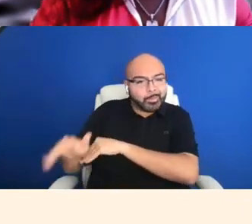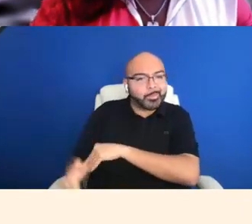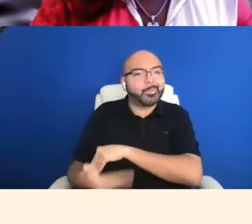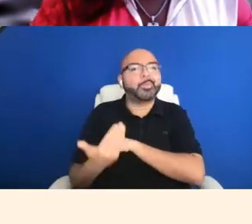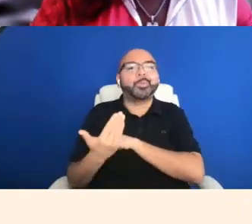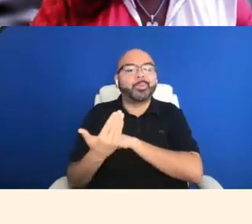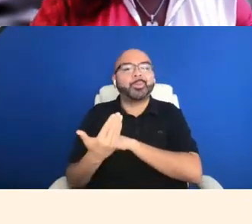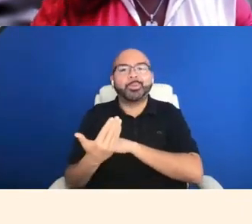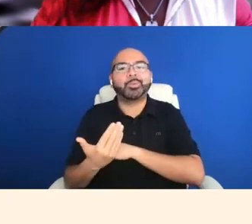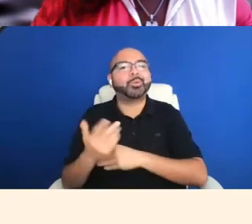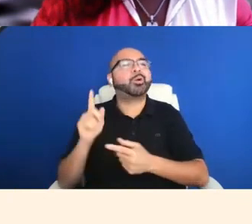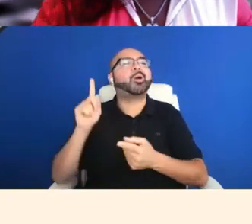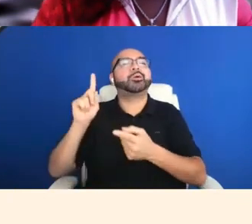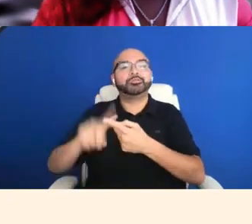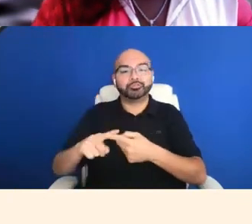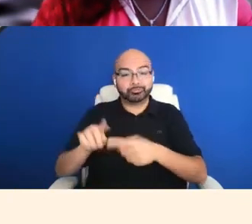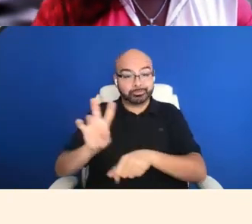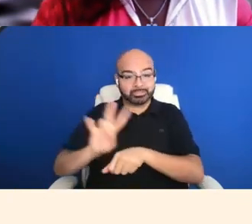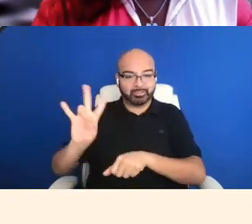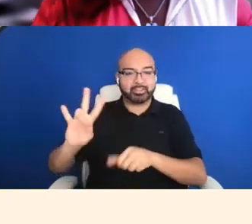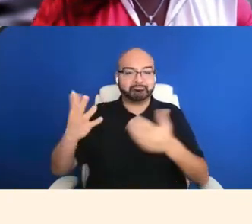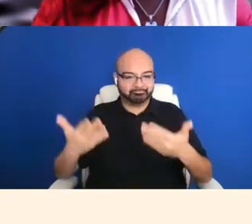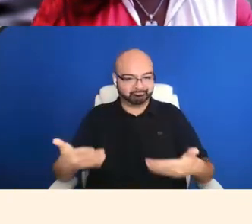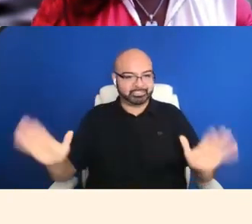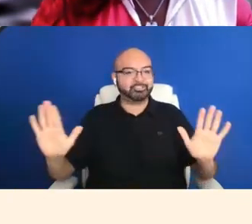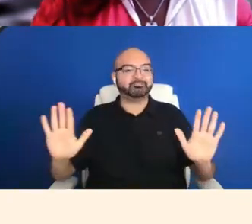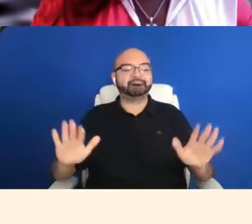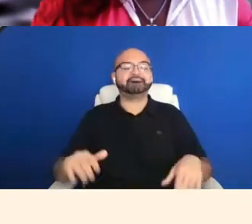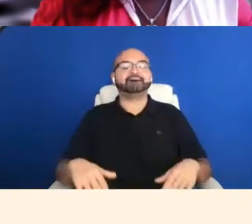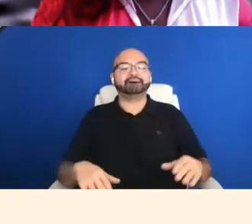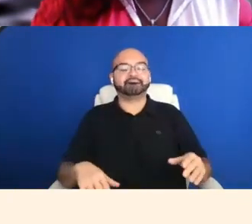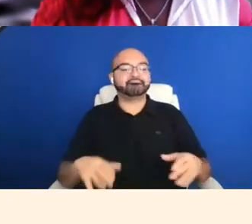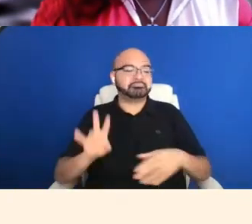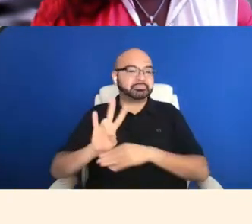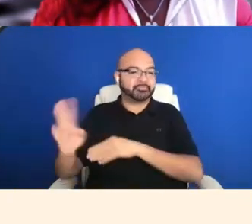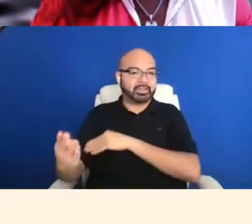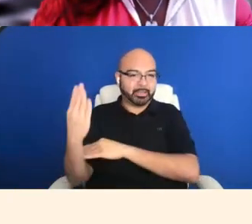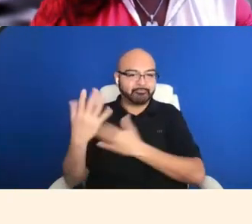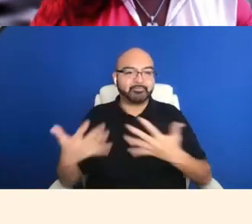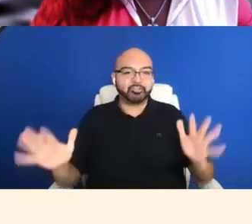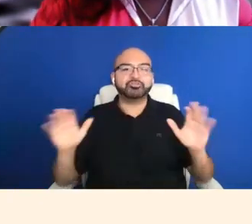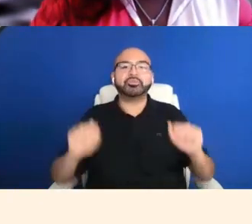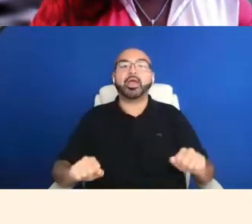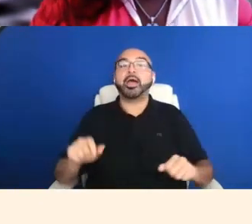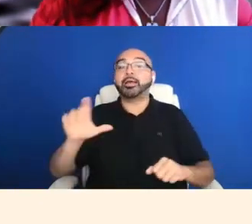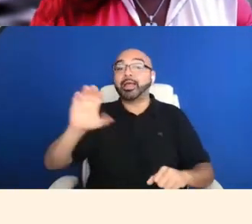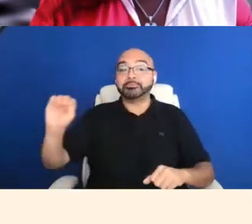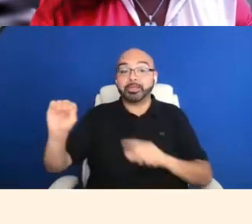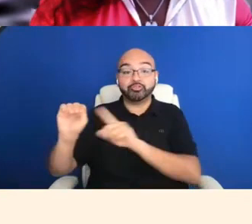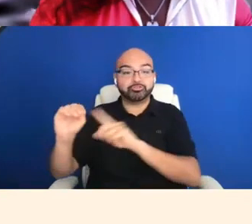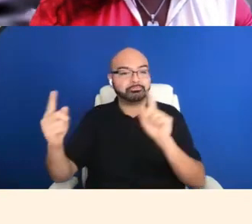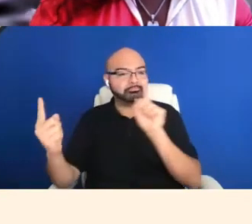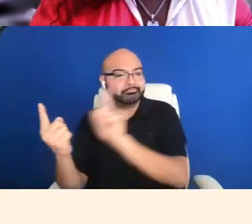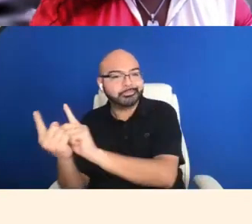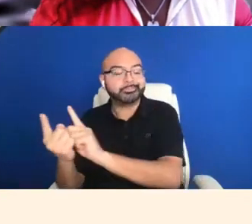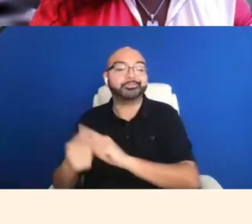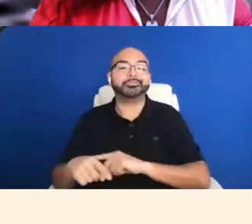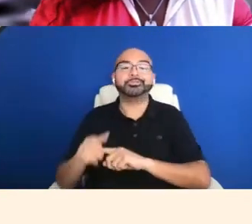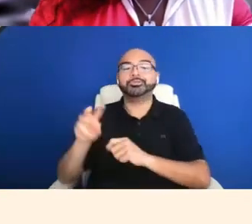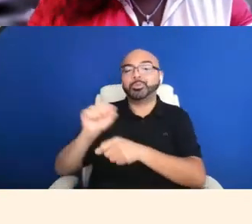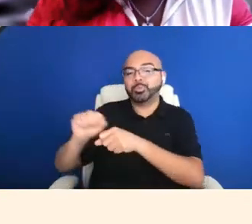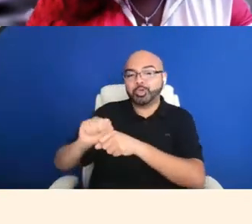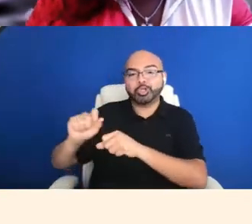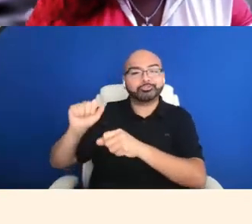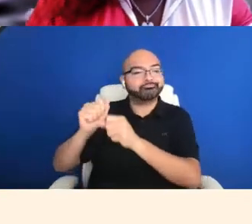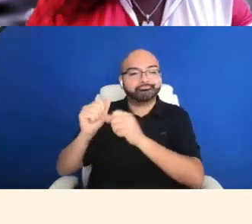11 p.m. to about 7 a.m. And they're able to meet with a case manager, they're able to meet with workforce. Whatever needs it is they need